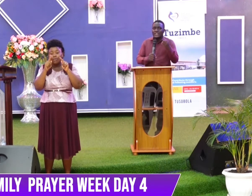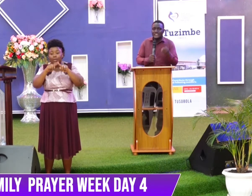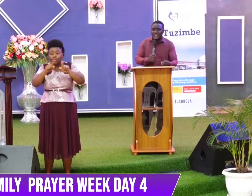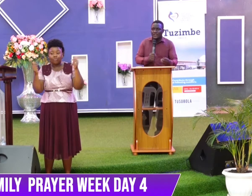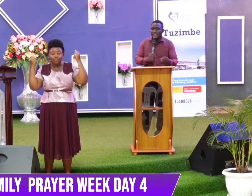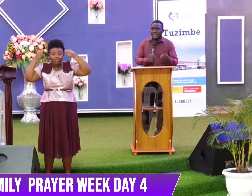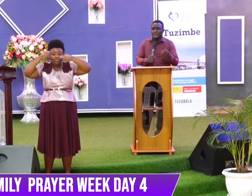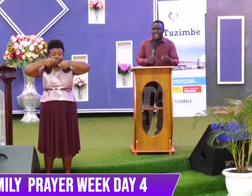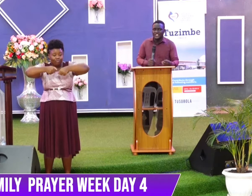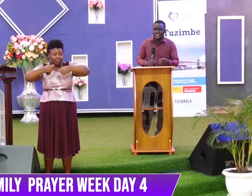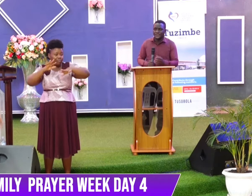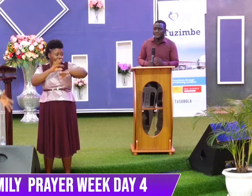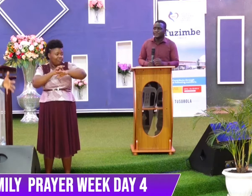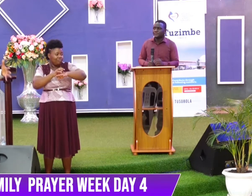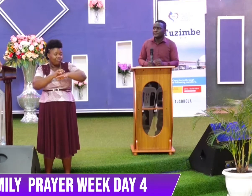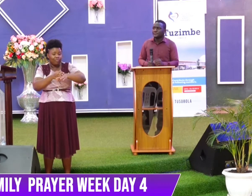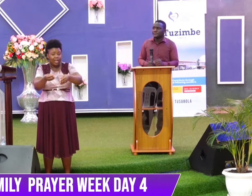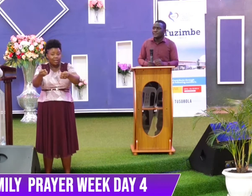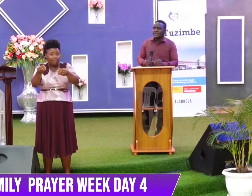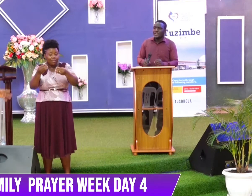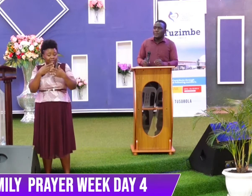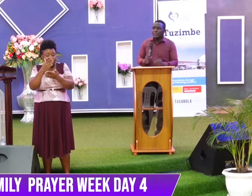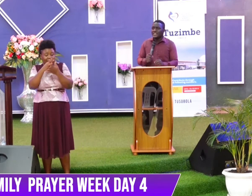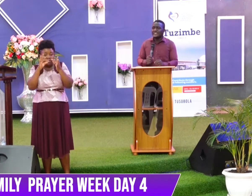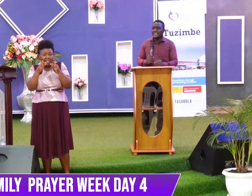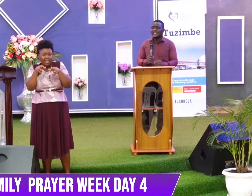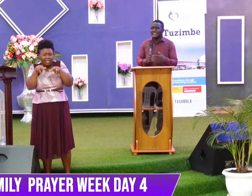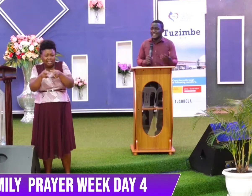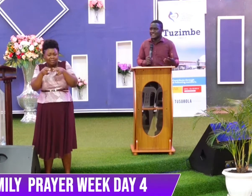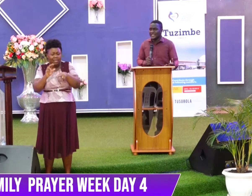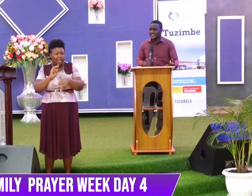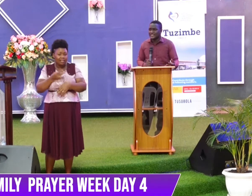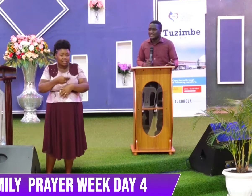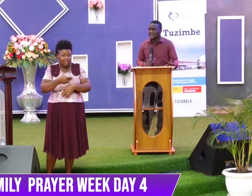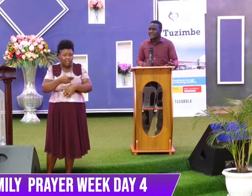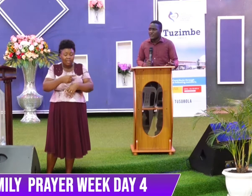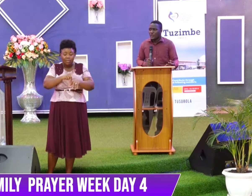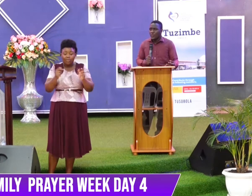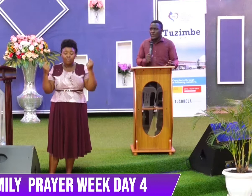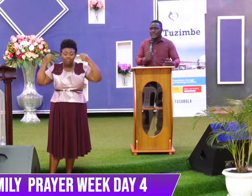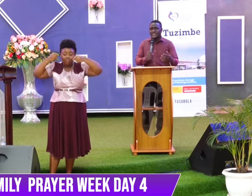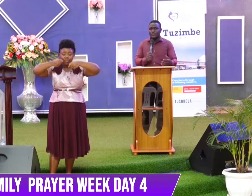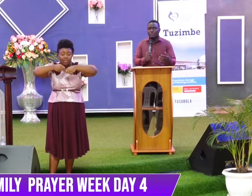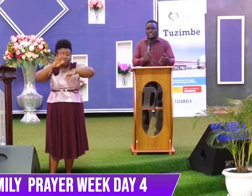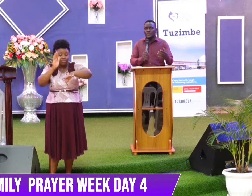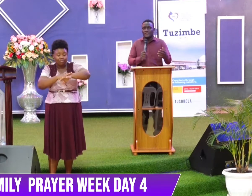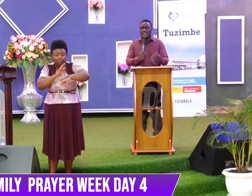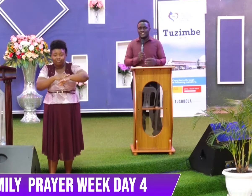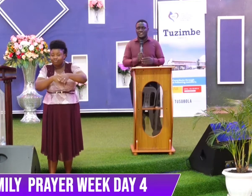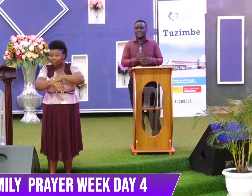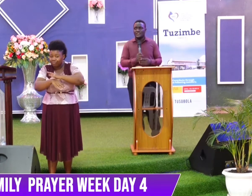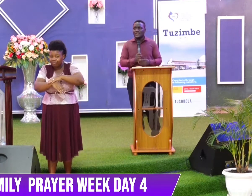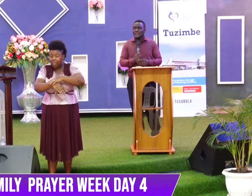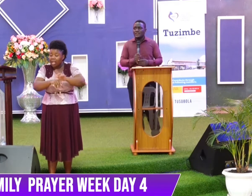When you are still in the flesh. Na atletere bitugezesa. He brings things that test us. Ngatuchayamba domubi. When we are still putting on the